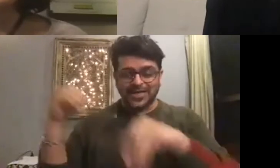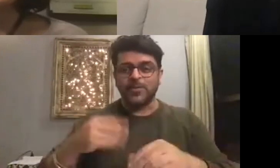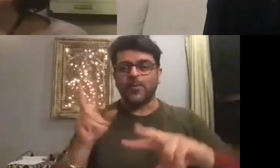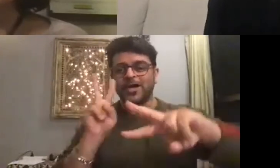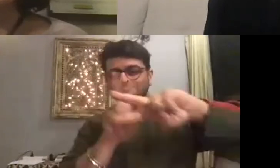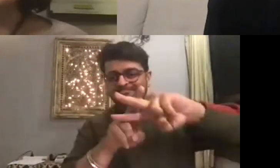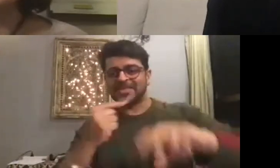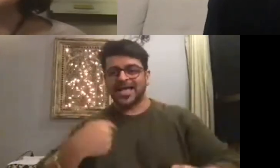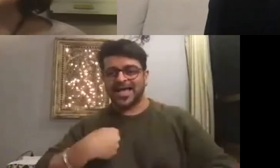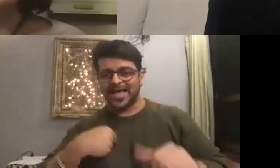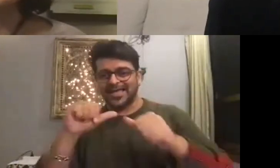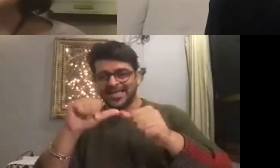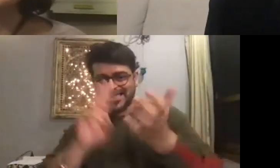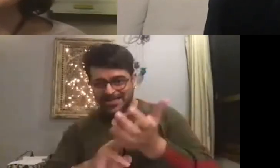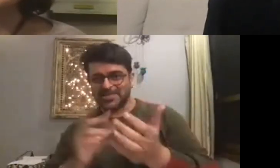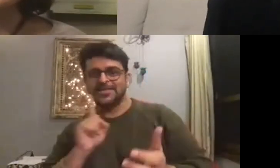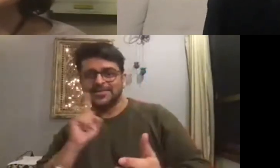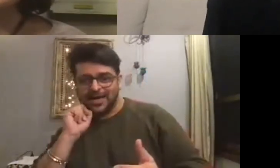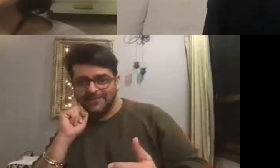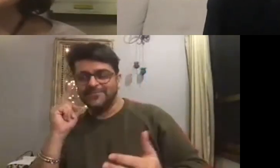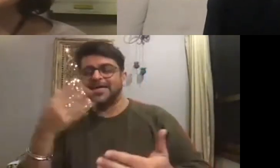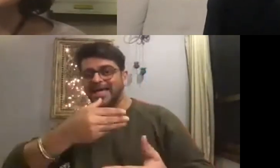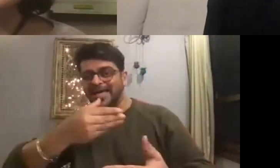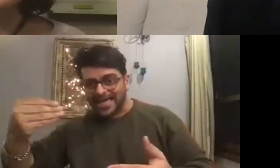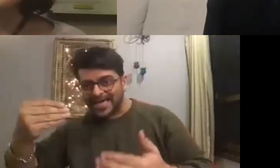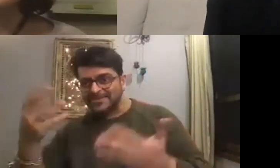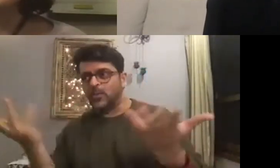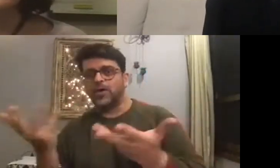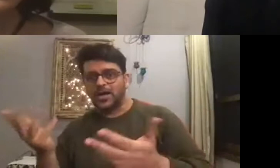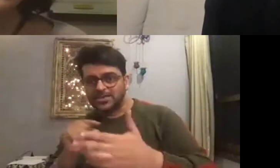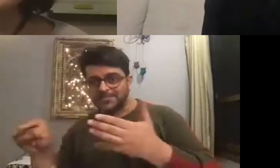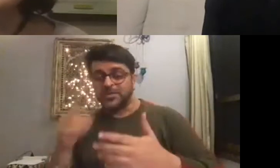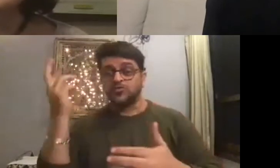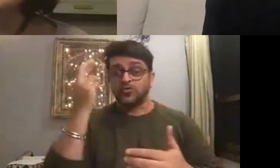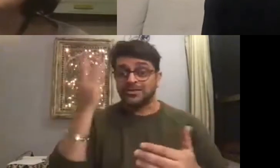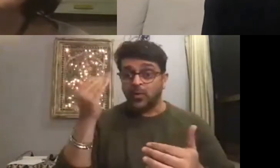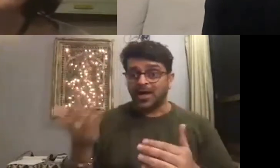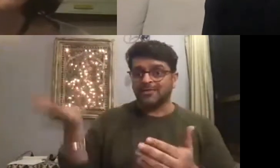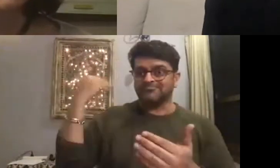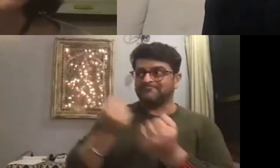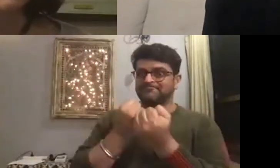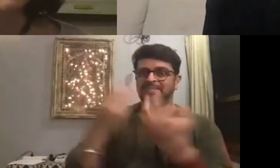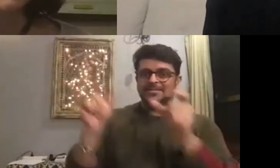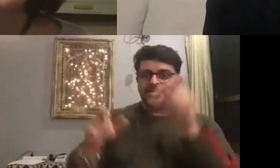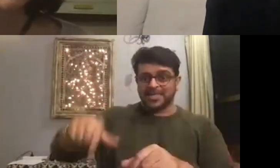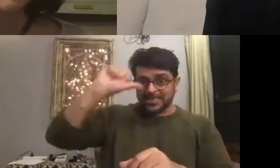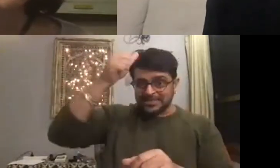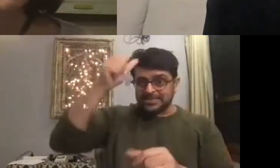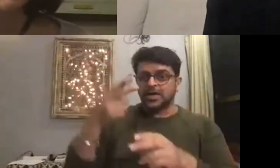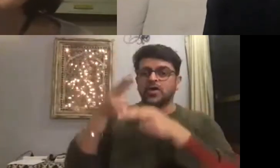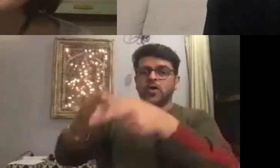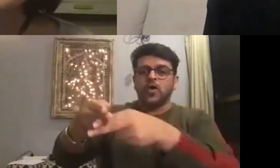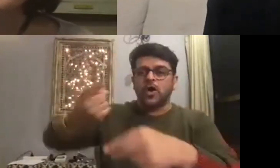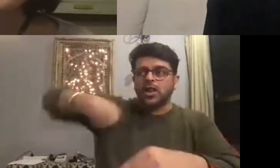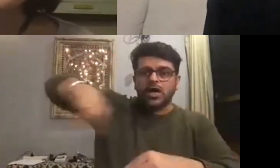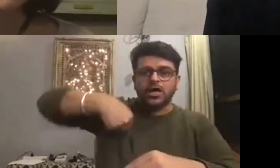campaign that I did here, I am deaf, and what else? The reason why, because so many